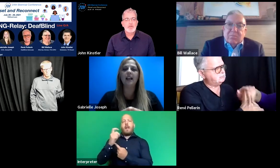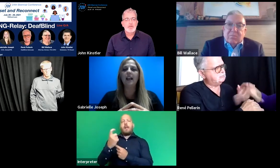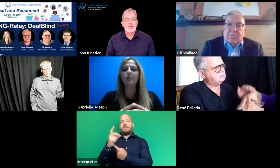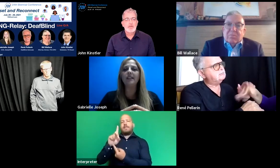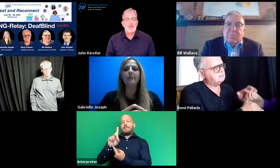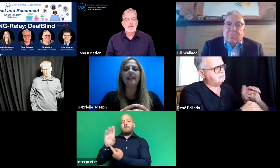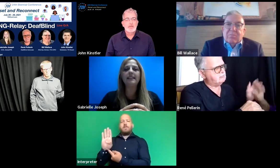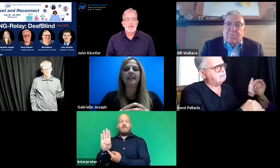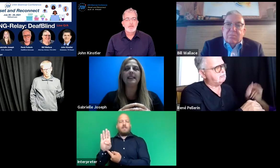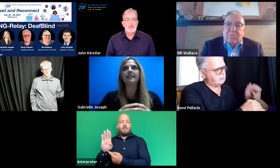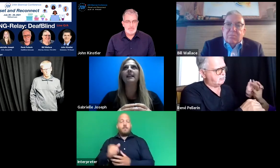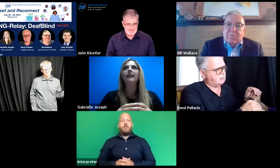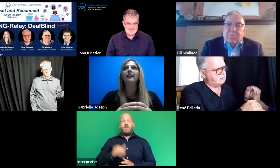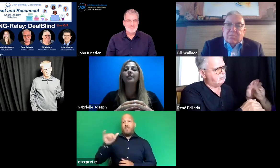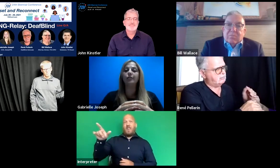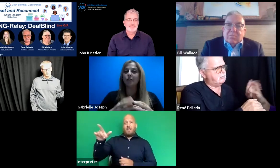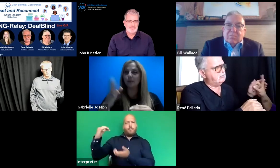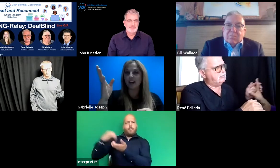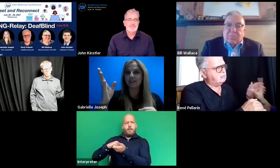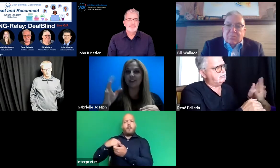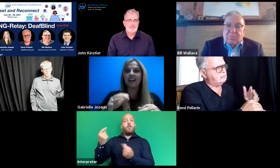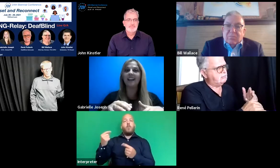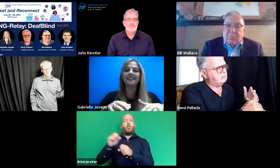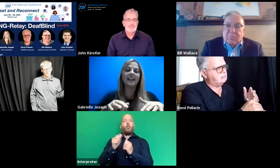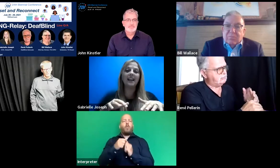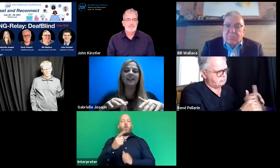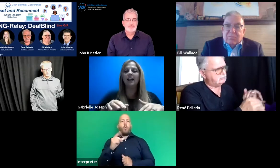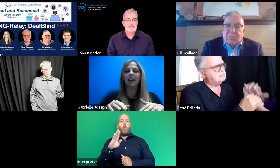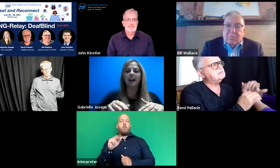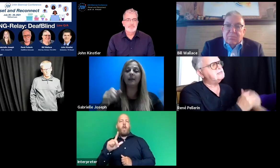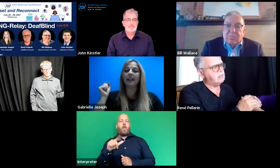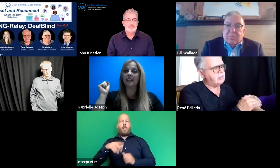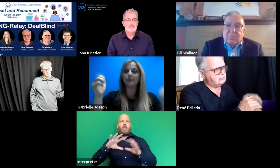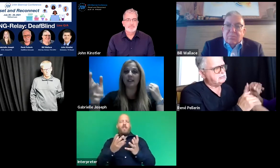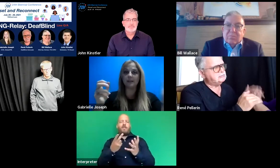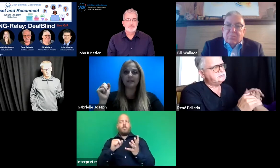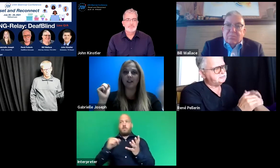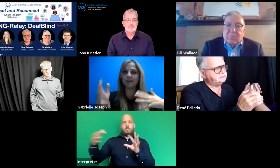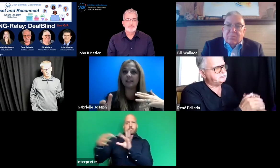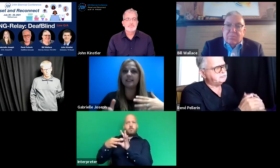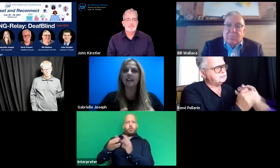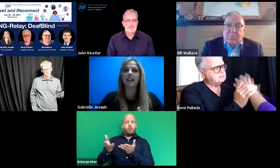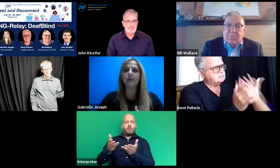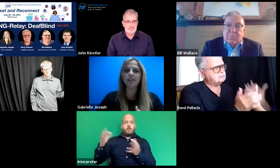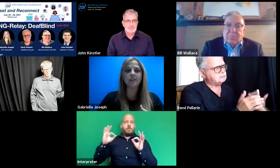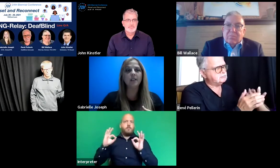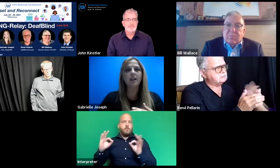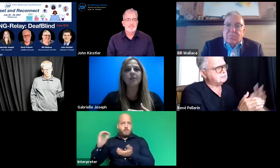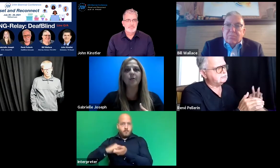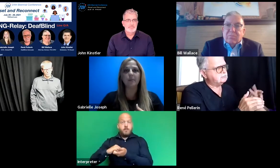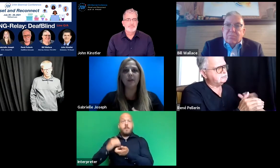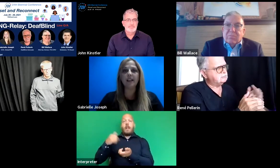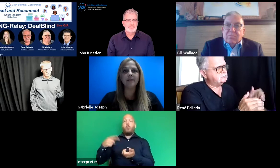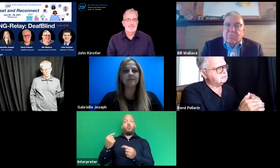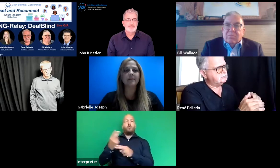service. And what that means is the consumer, as Rene had said, can express themselves in sign language